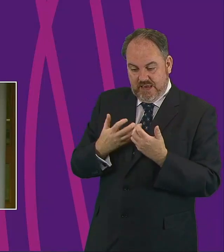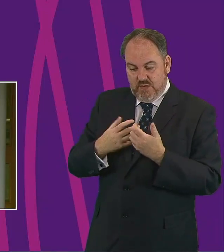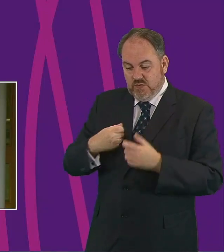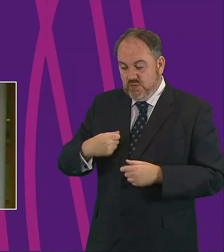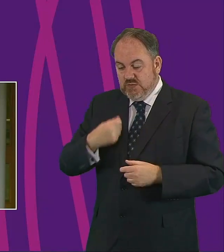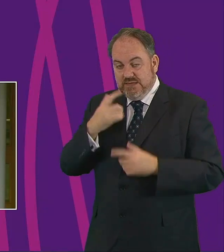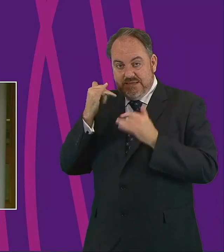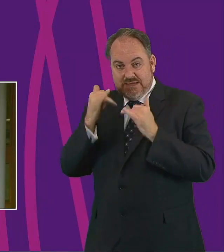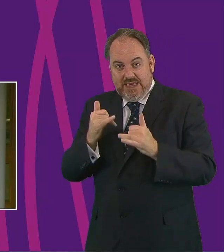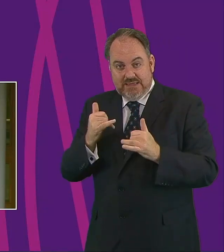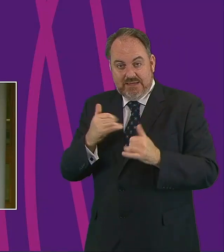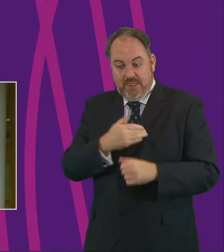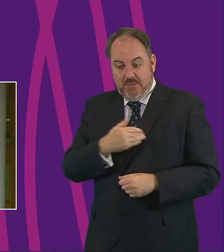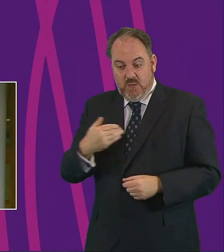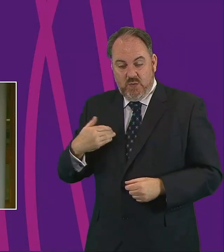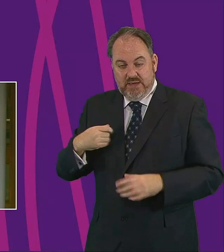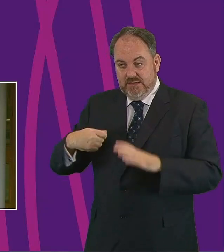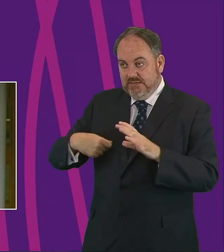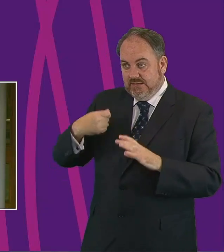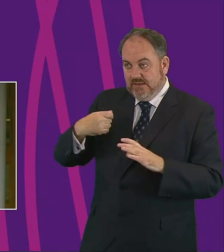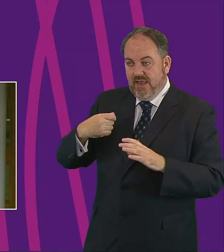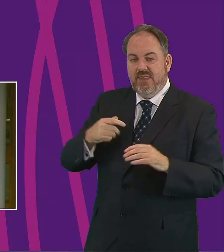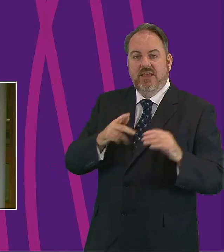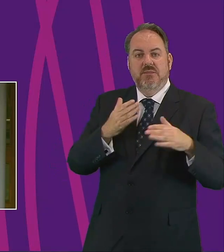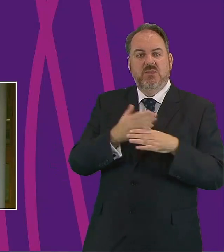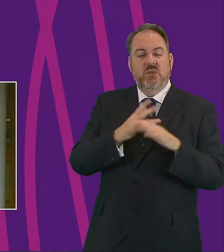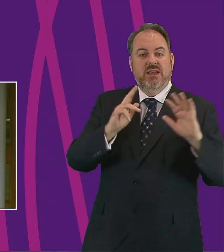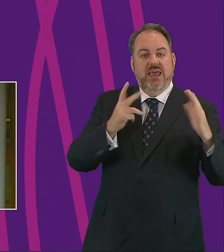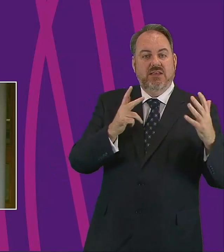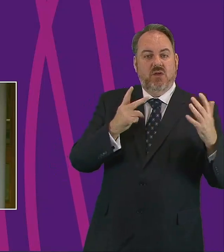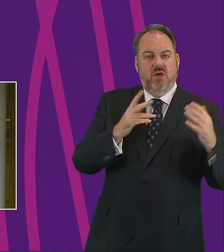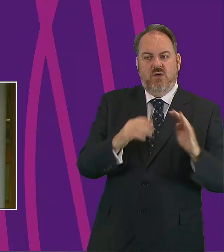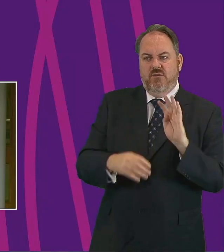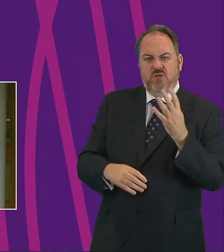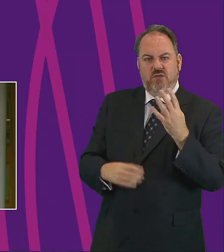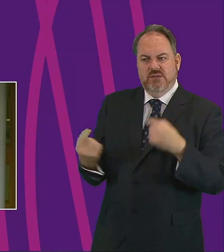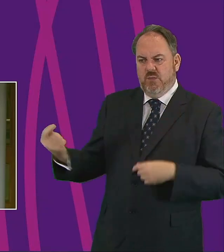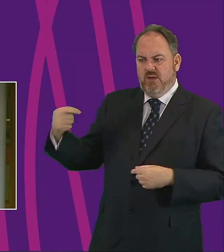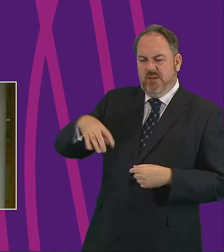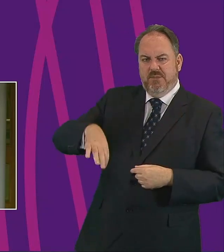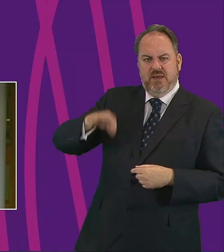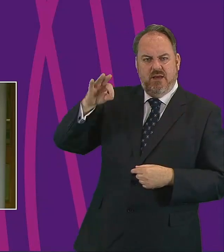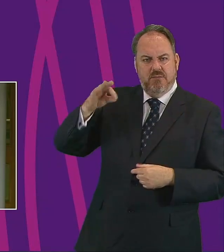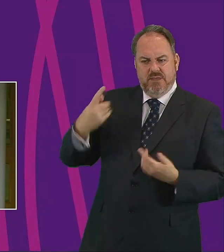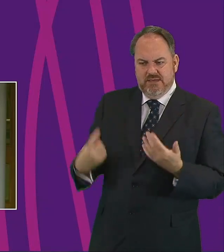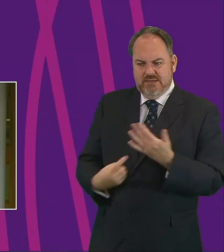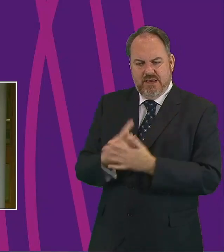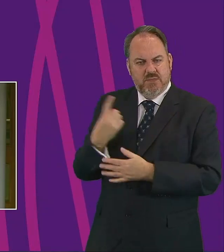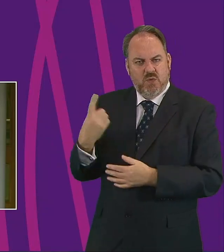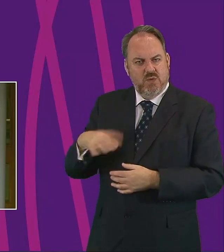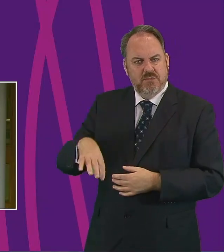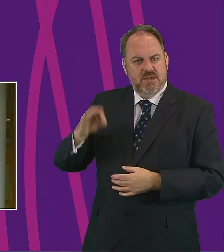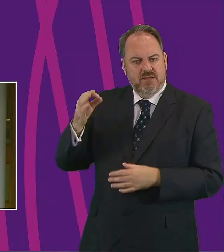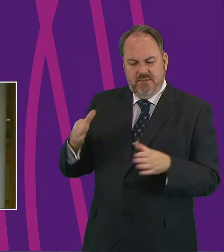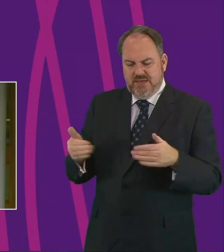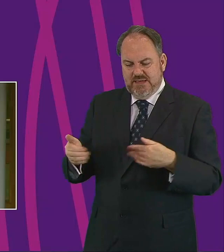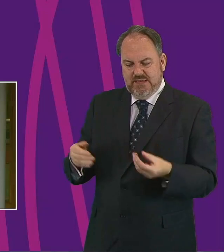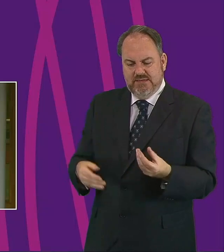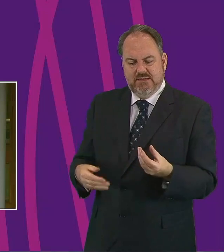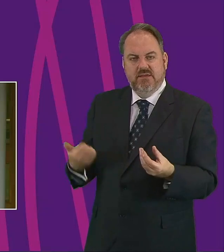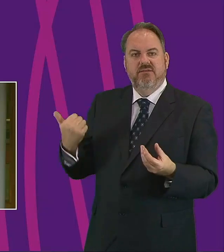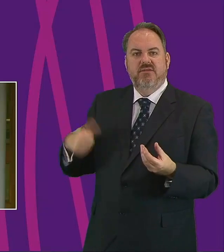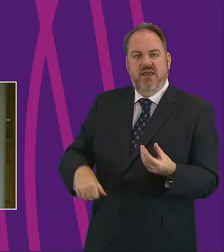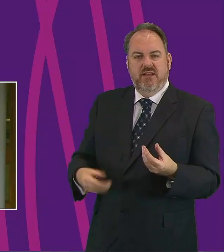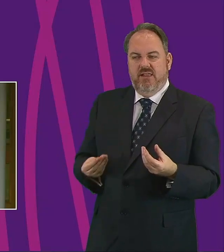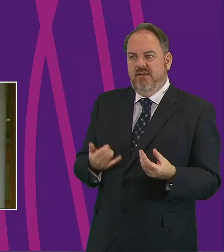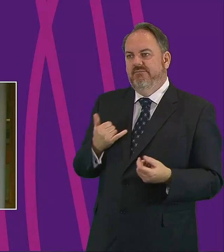morning, and then it would be picked up between 8 and 4. It was never picked up, And by the time the family managed to get